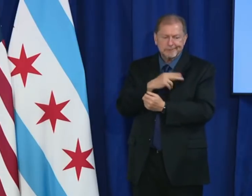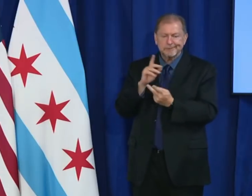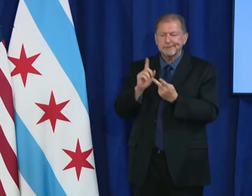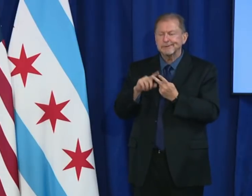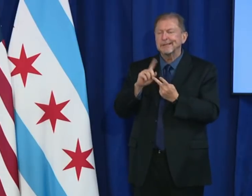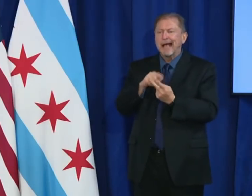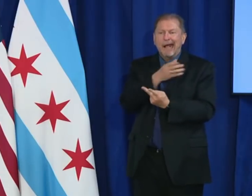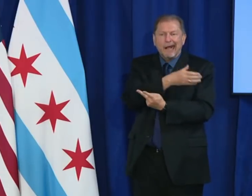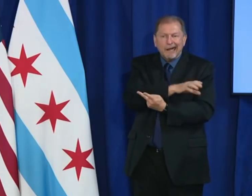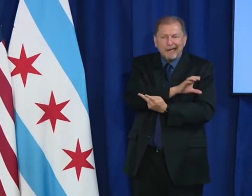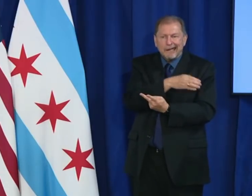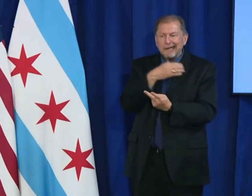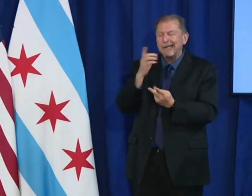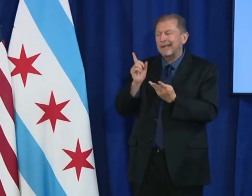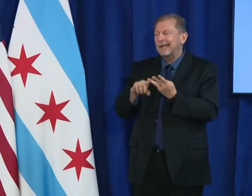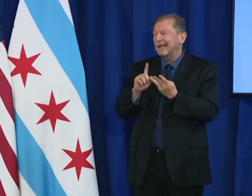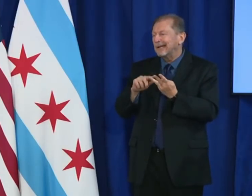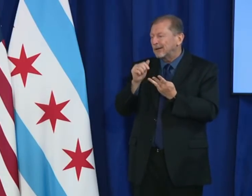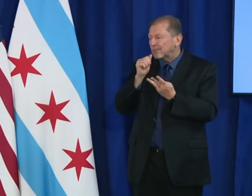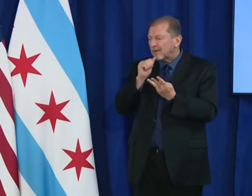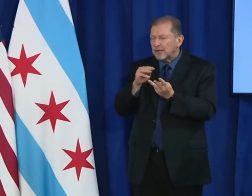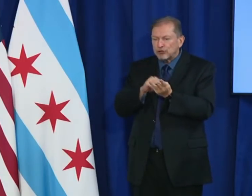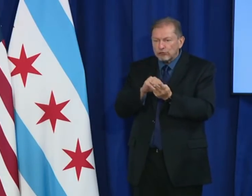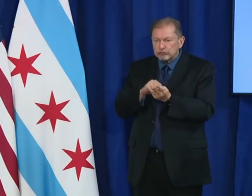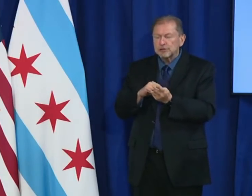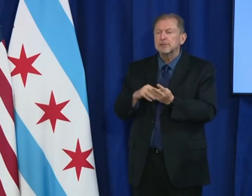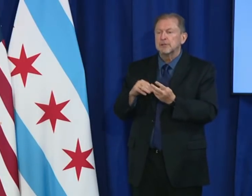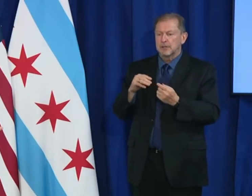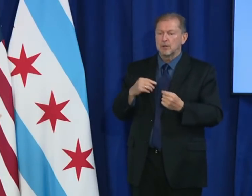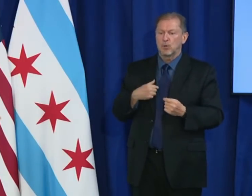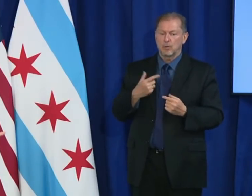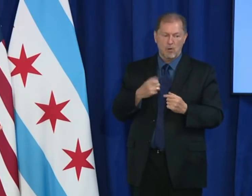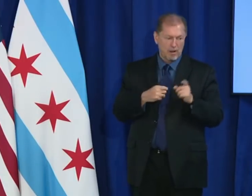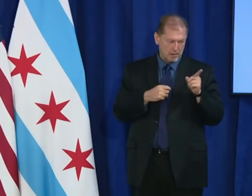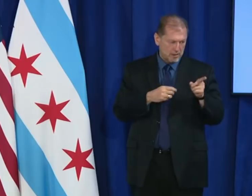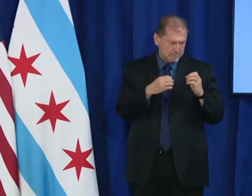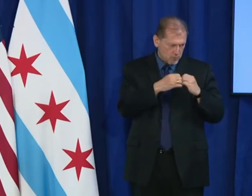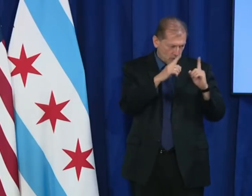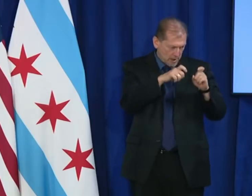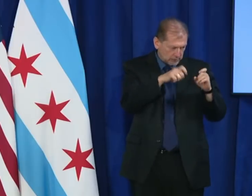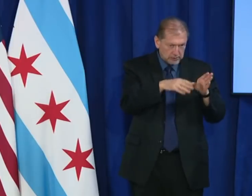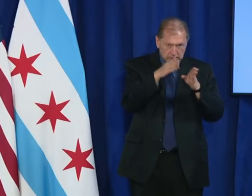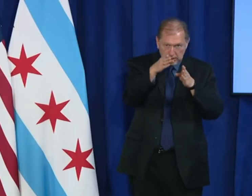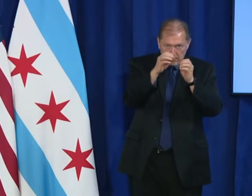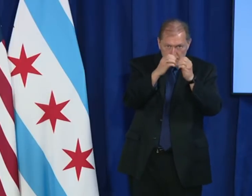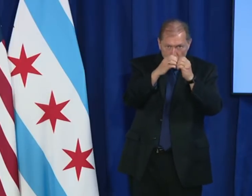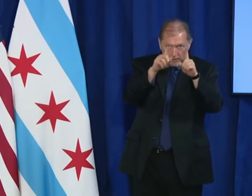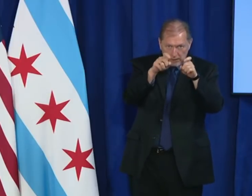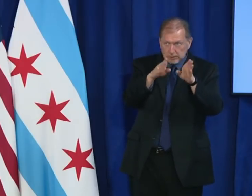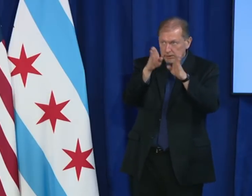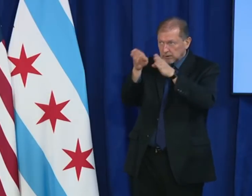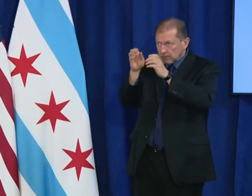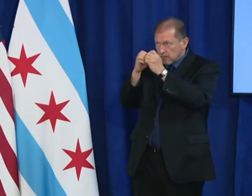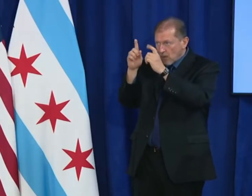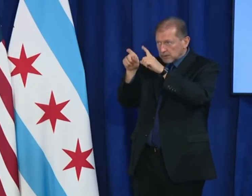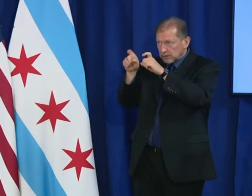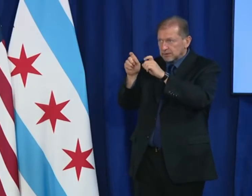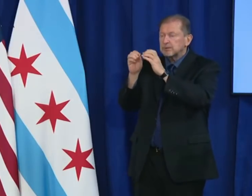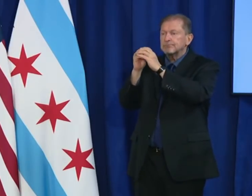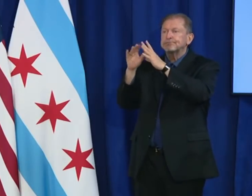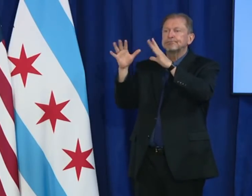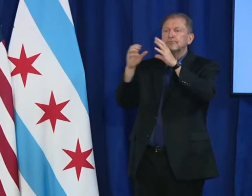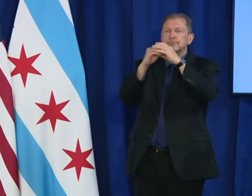our private providers, we really want to be increasing their capacity to be doing testing and having that be